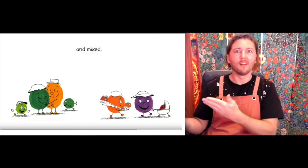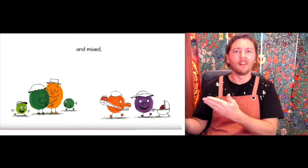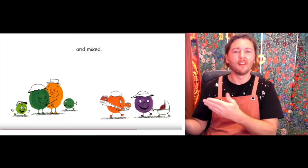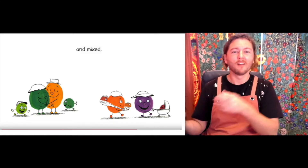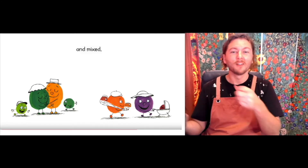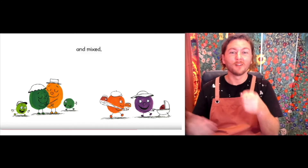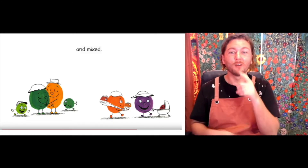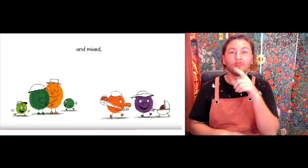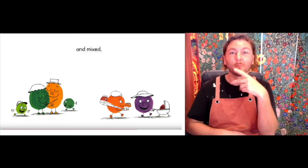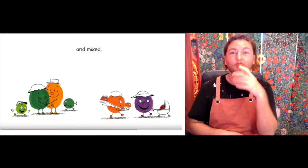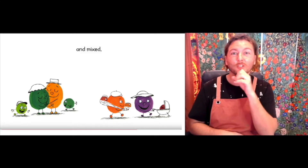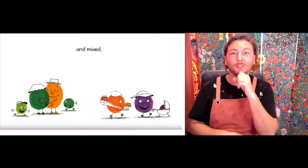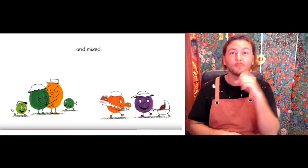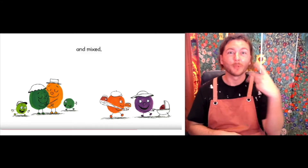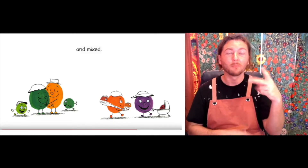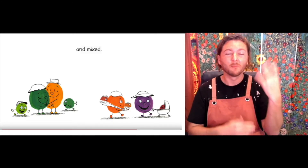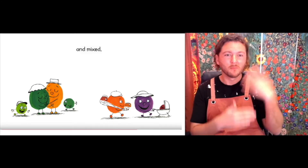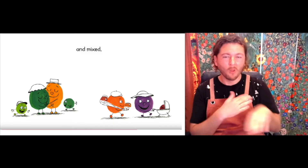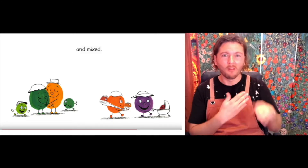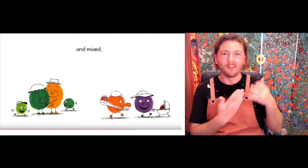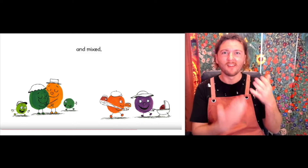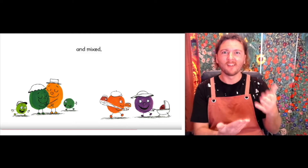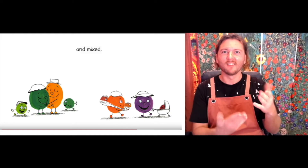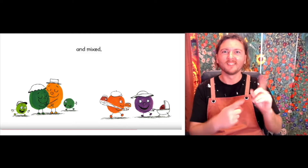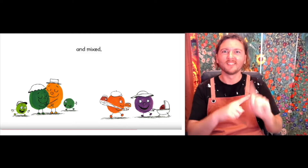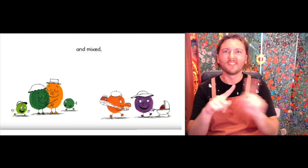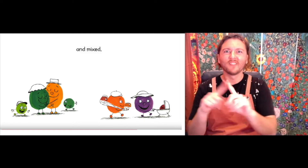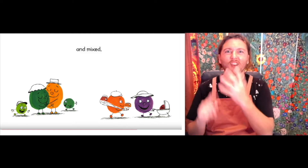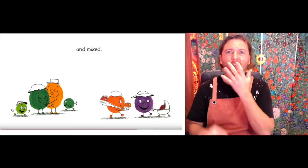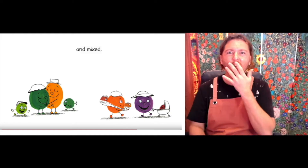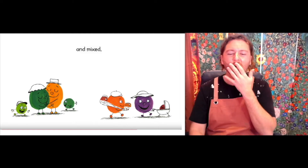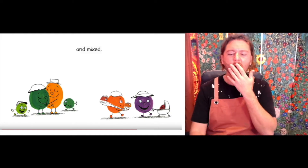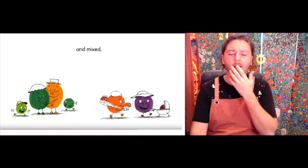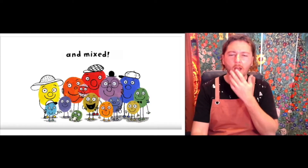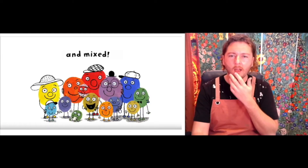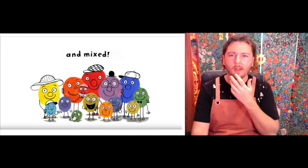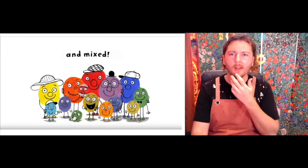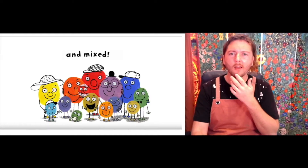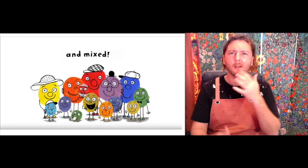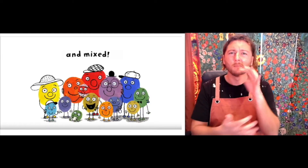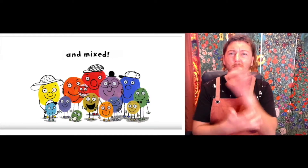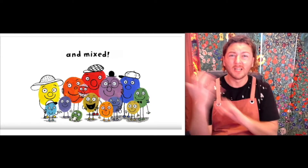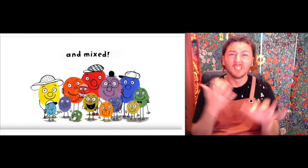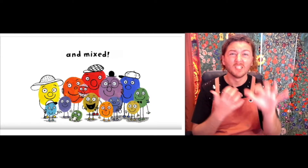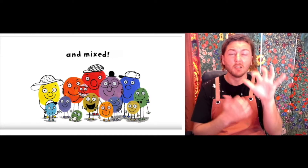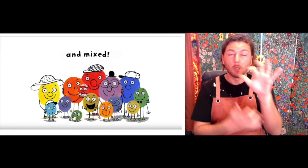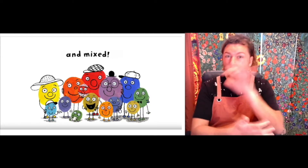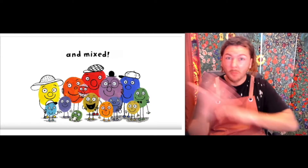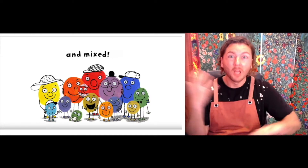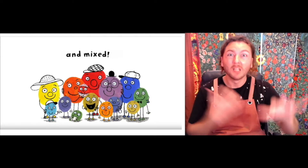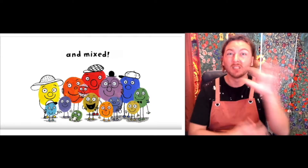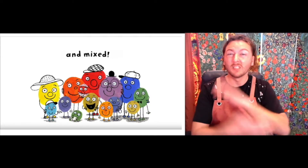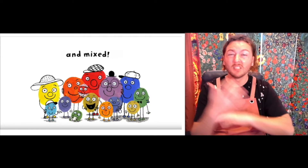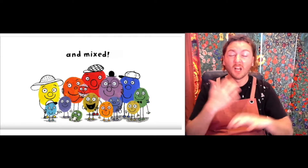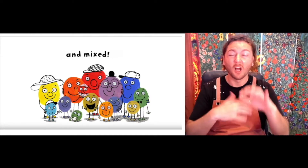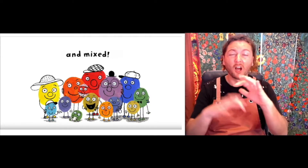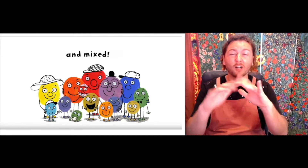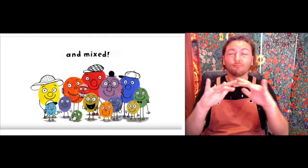and orange, and see their colors, purple and orange, all of these different colors, and they're all